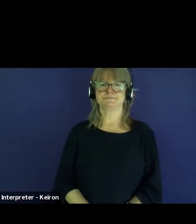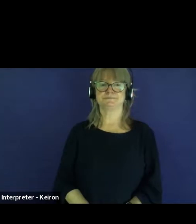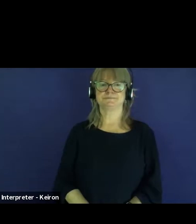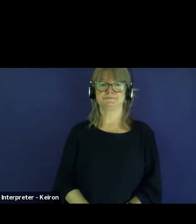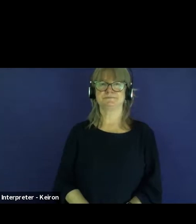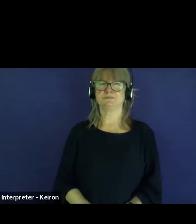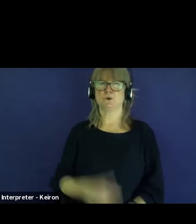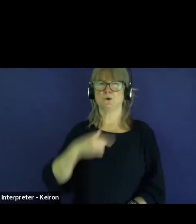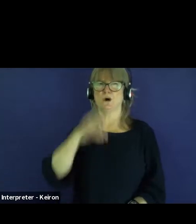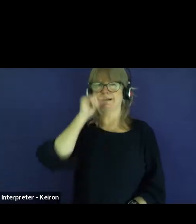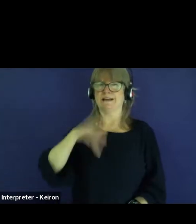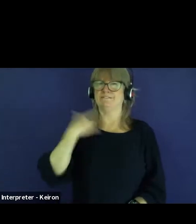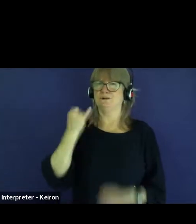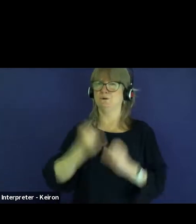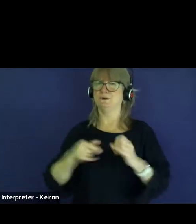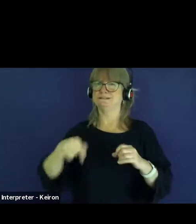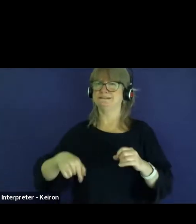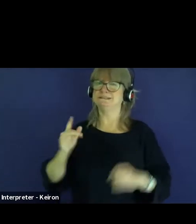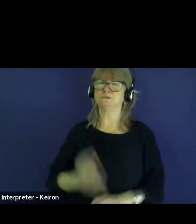I can feel this one.